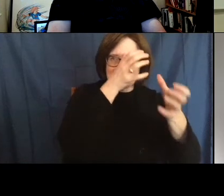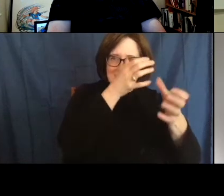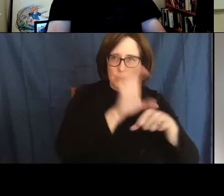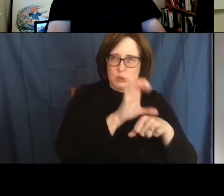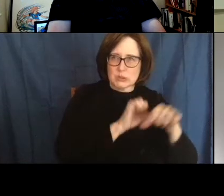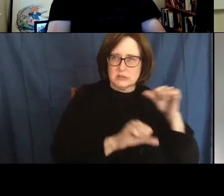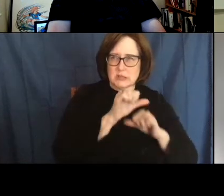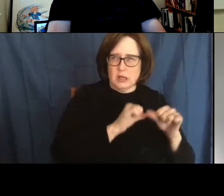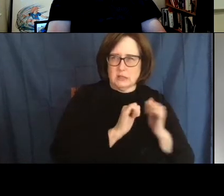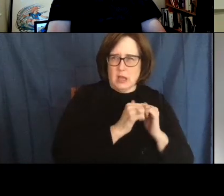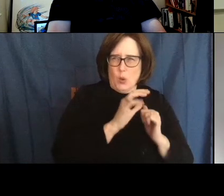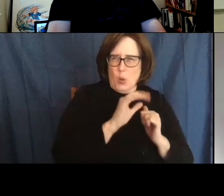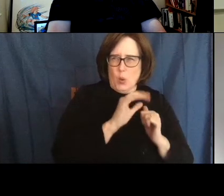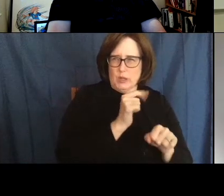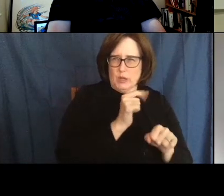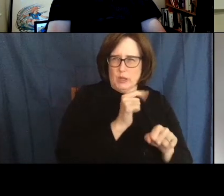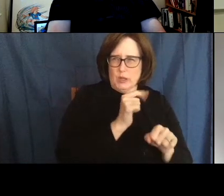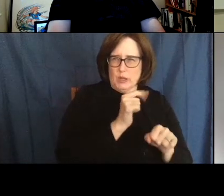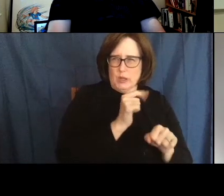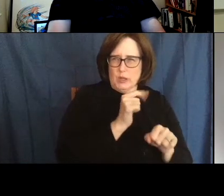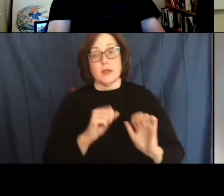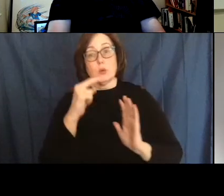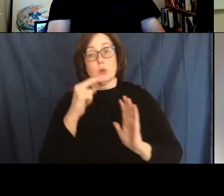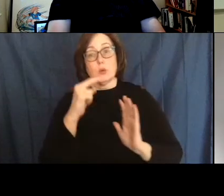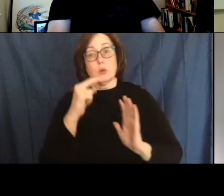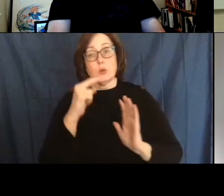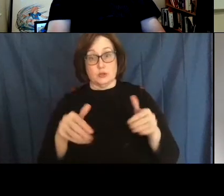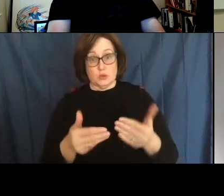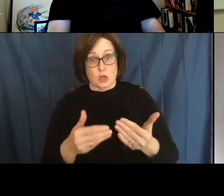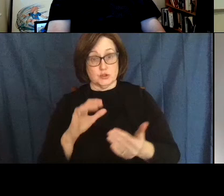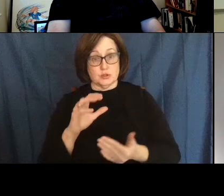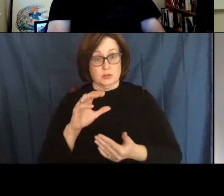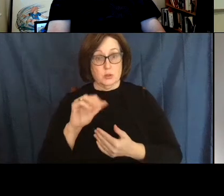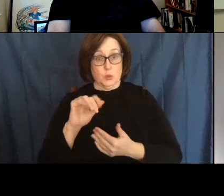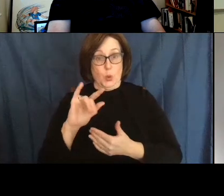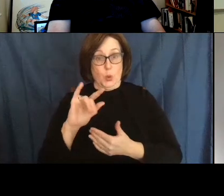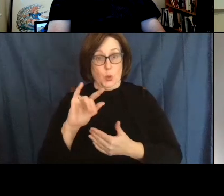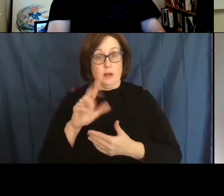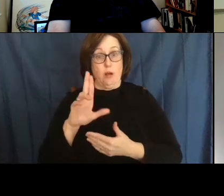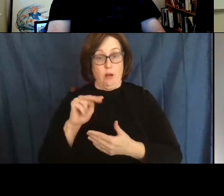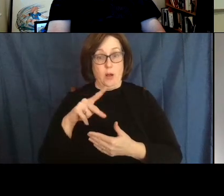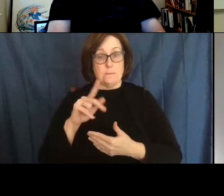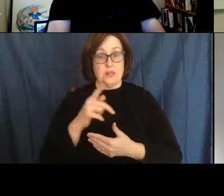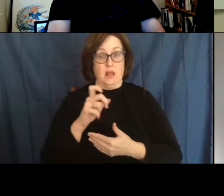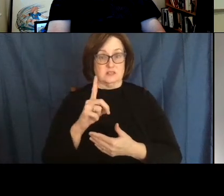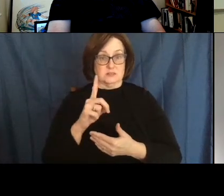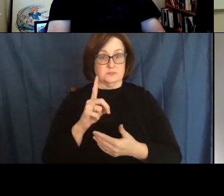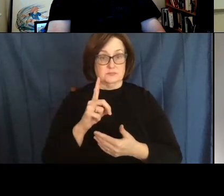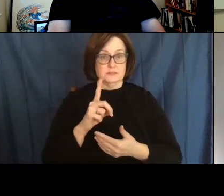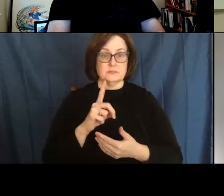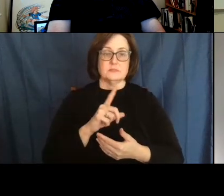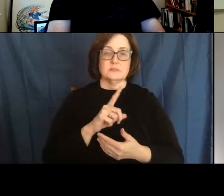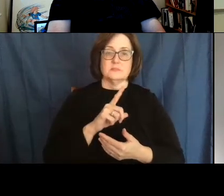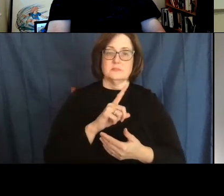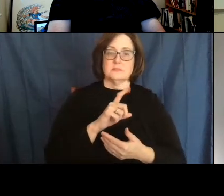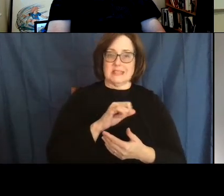work through these unplugged introductions. That sounds really great. That's true. And I have to say, as an adult,